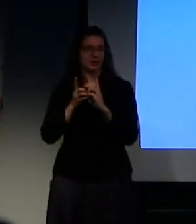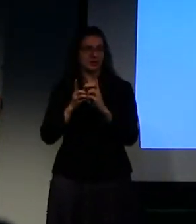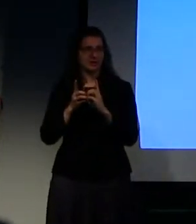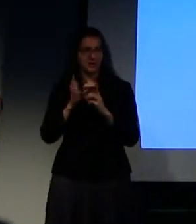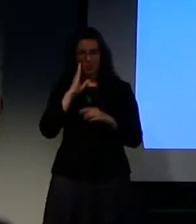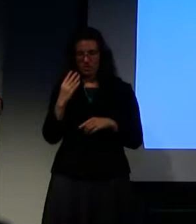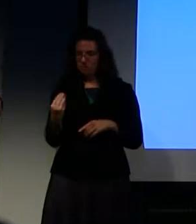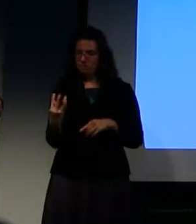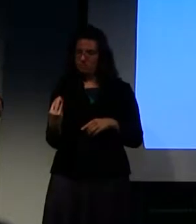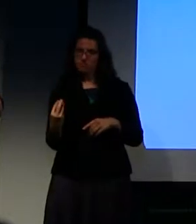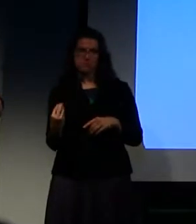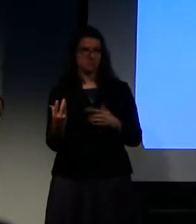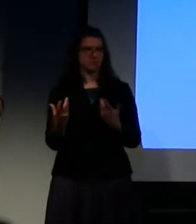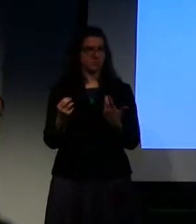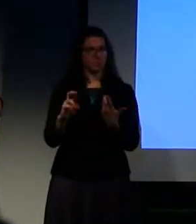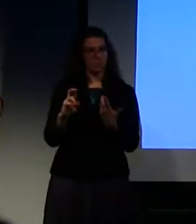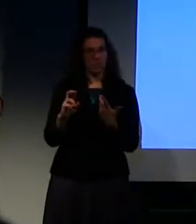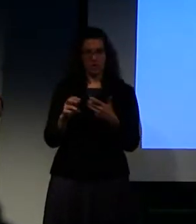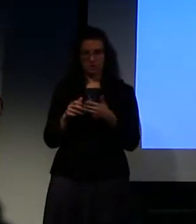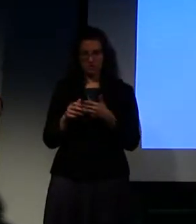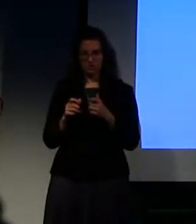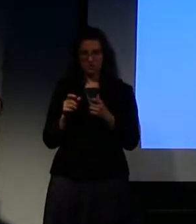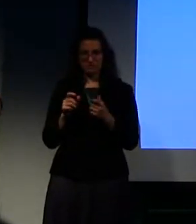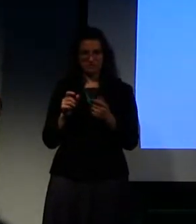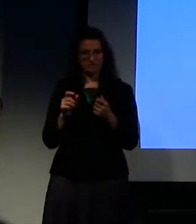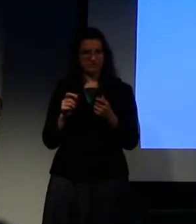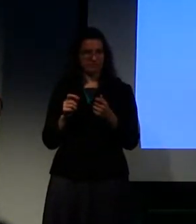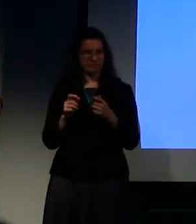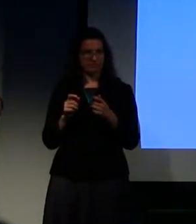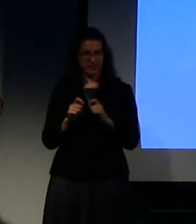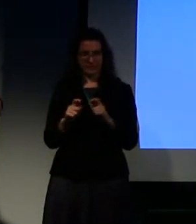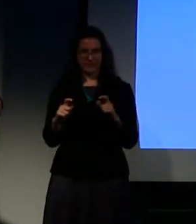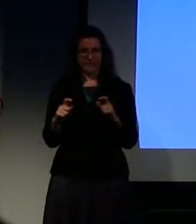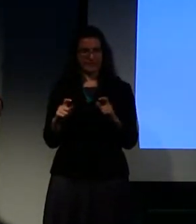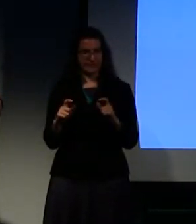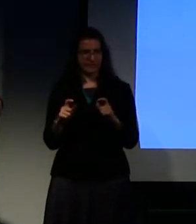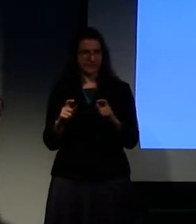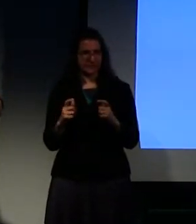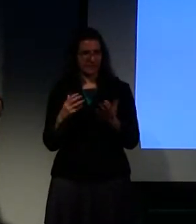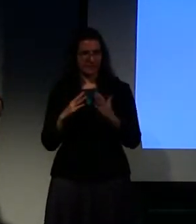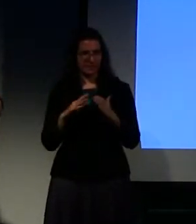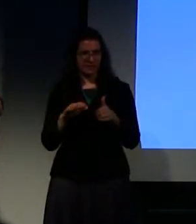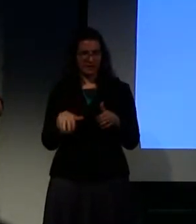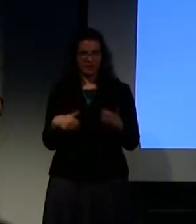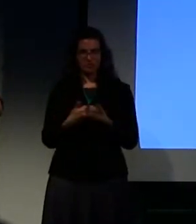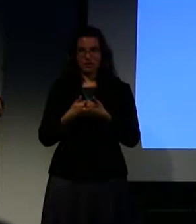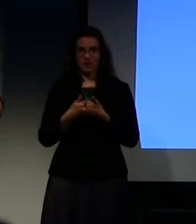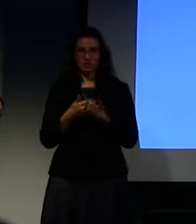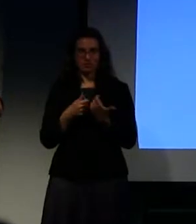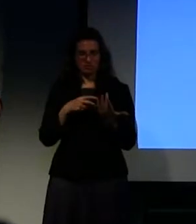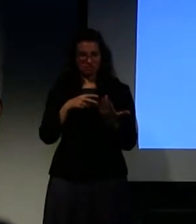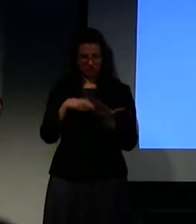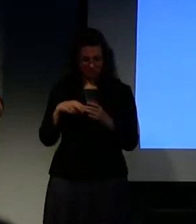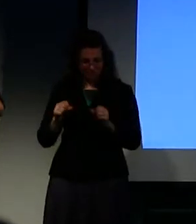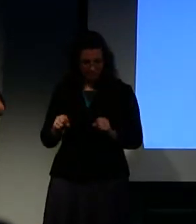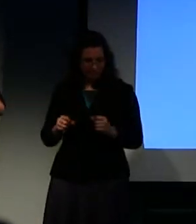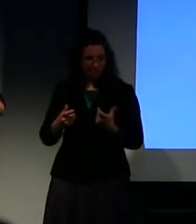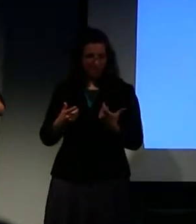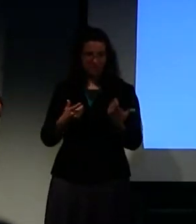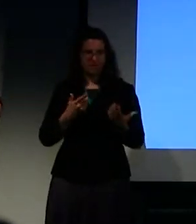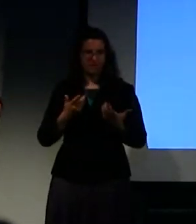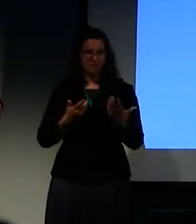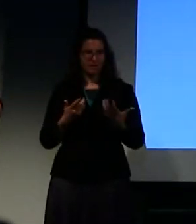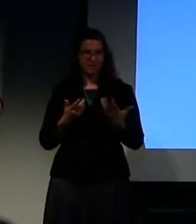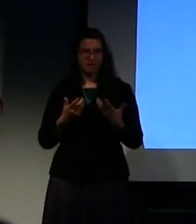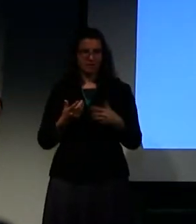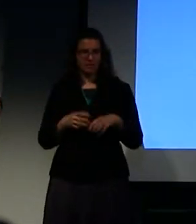in a text form that might challenge the reading ability. that might begin to